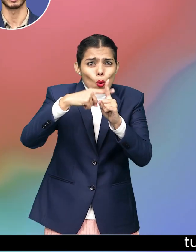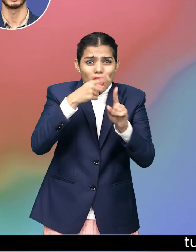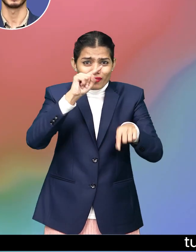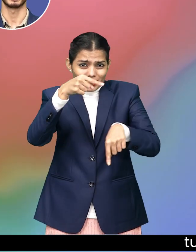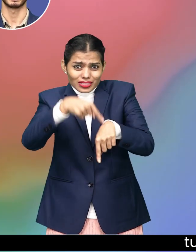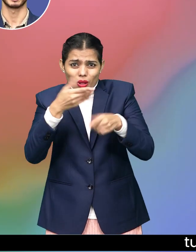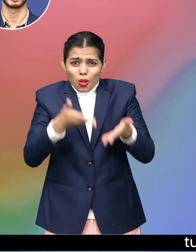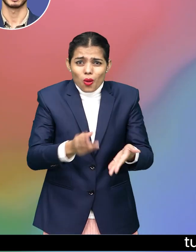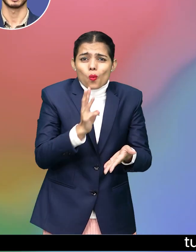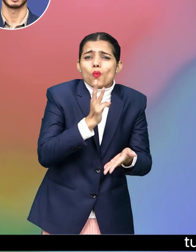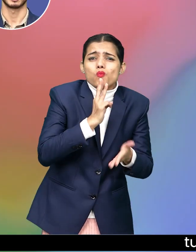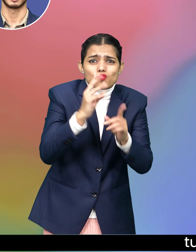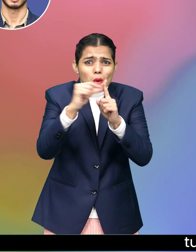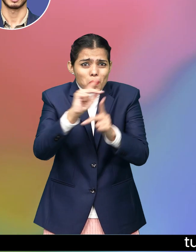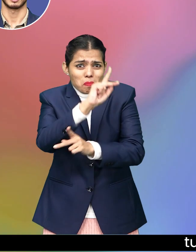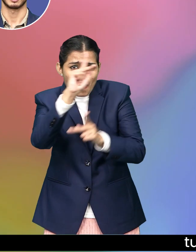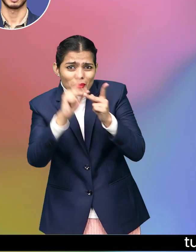flow.